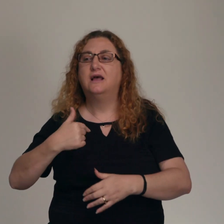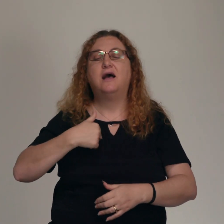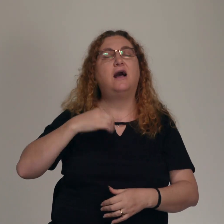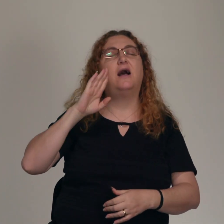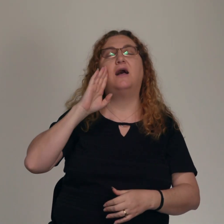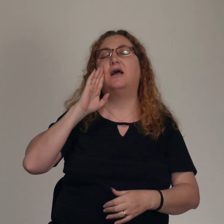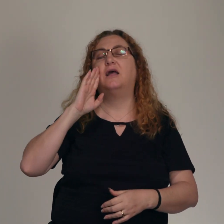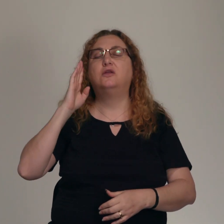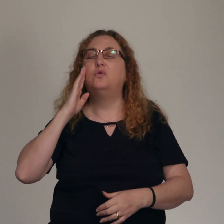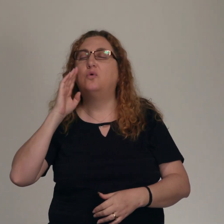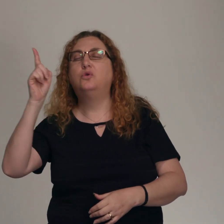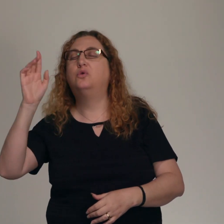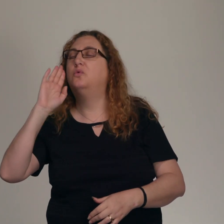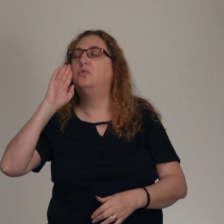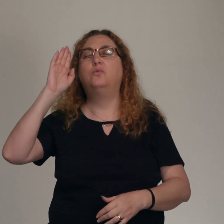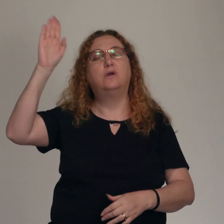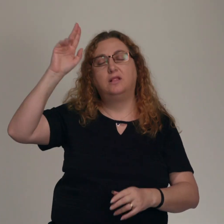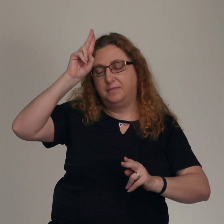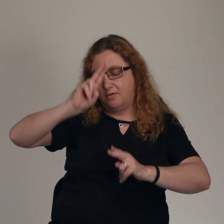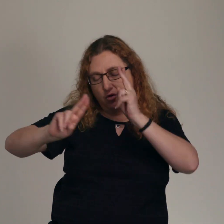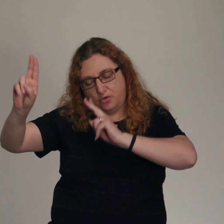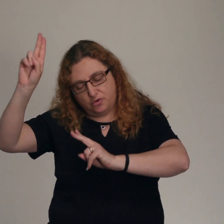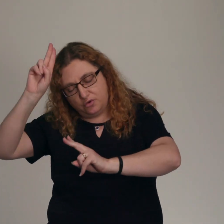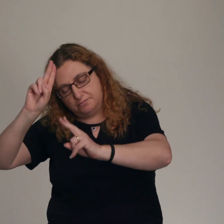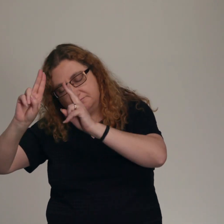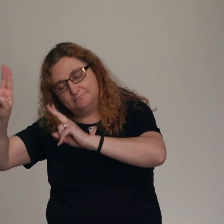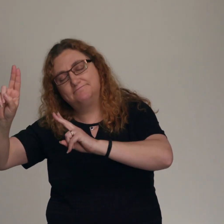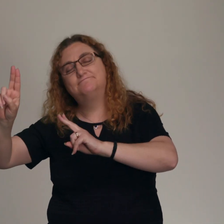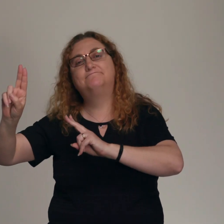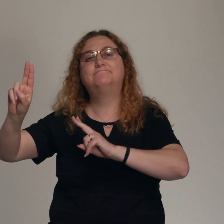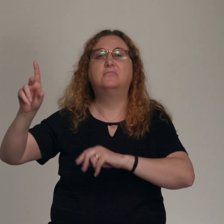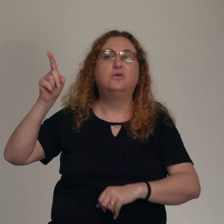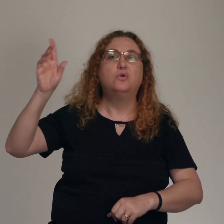honored glorified will be